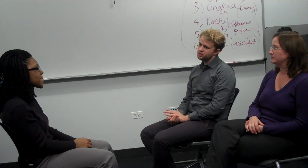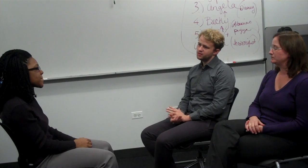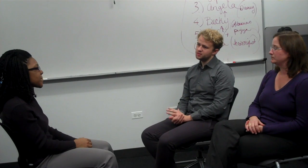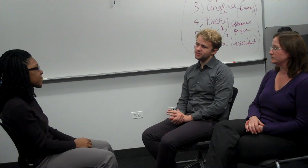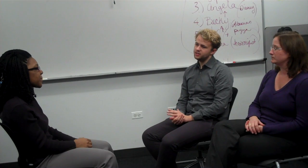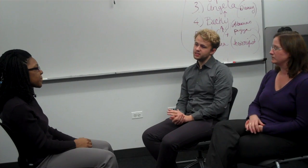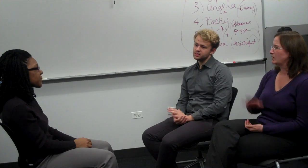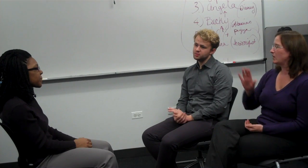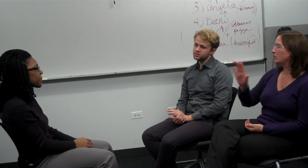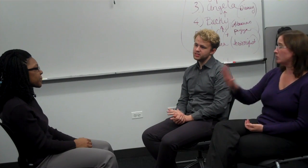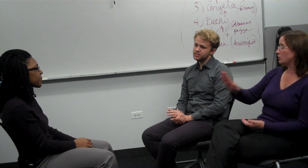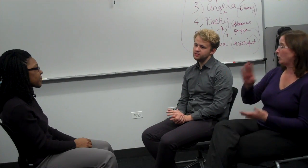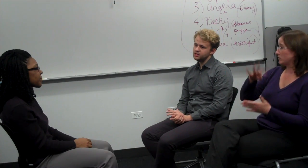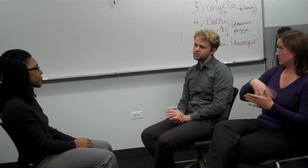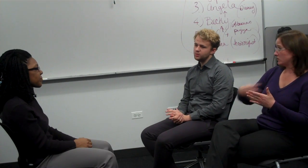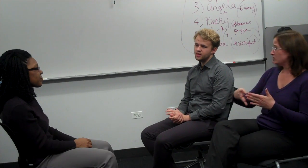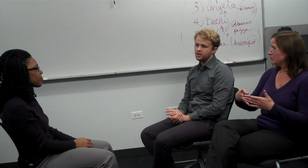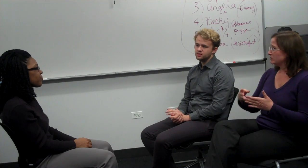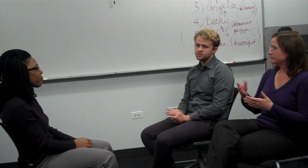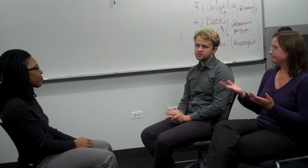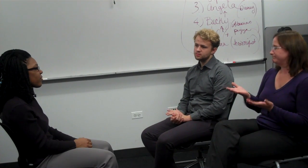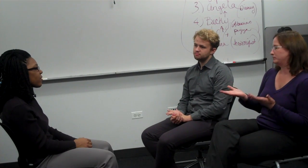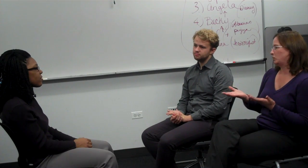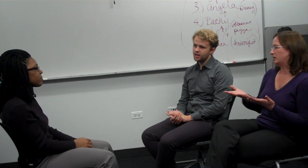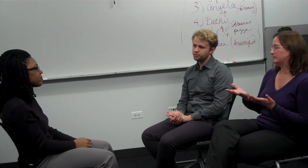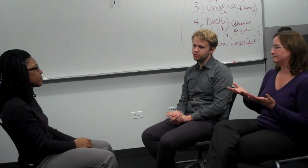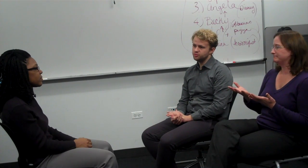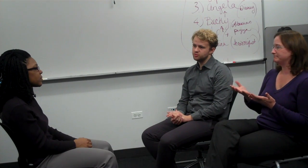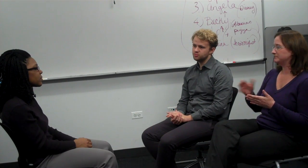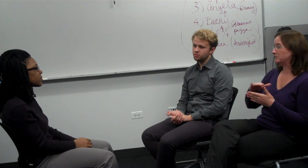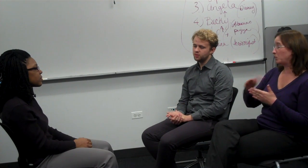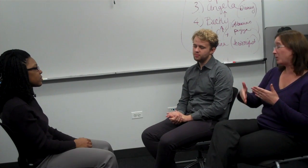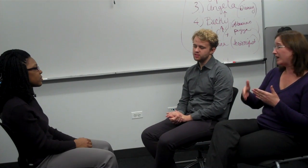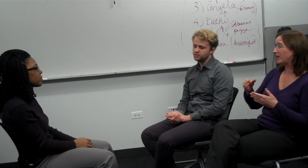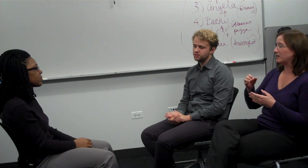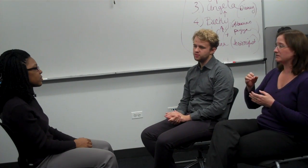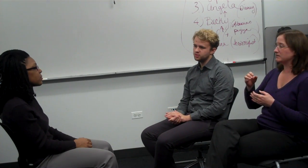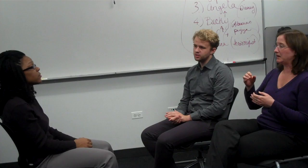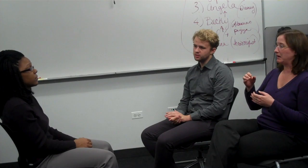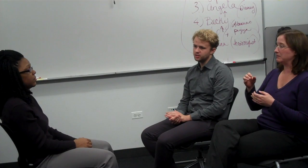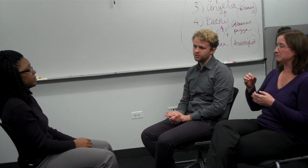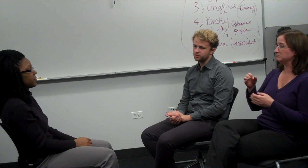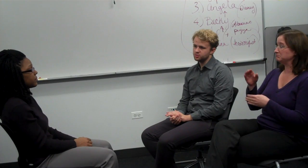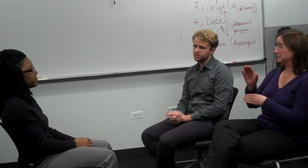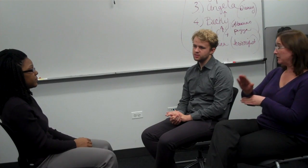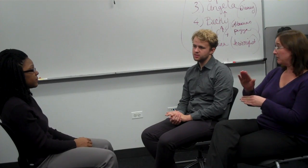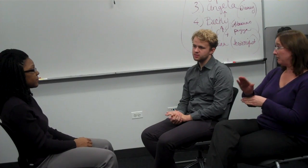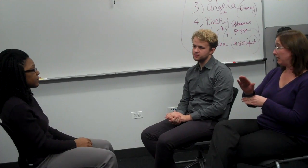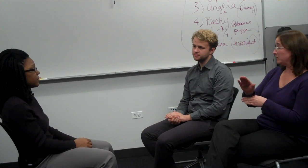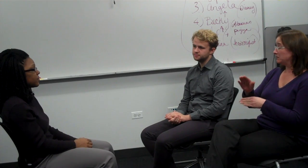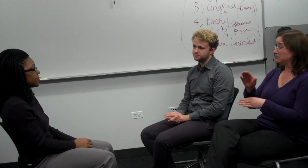your availability? Is it mostly evenings, weekends, afternoons? What would work best for you during the rehearsal process?